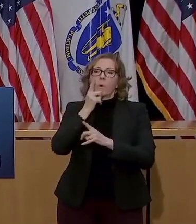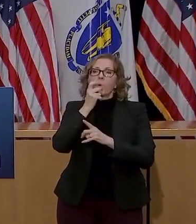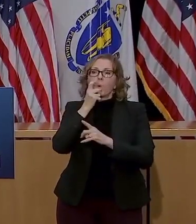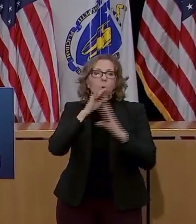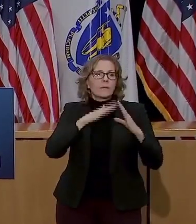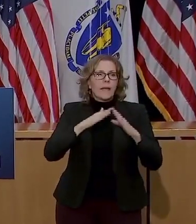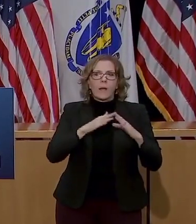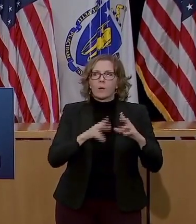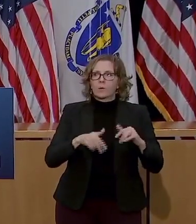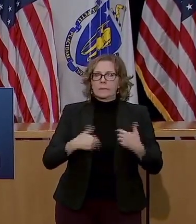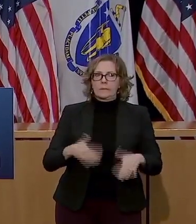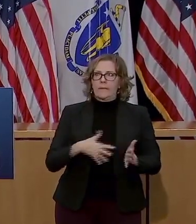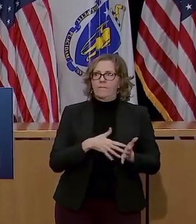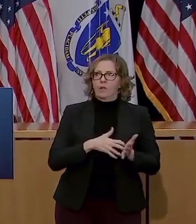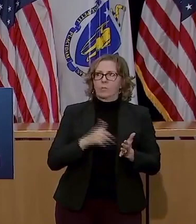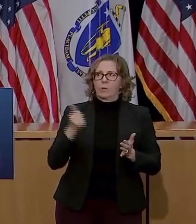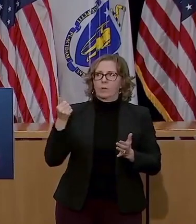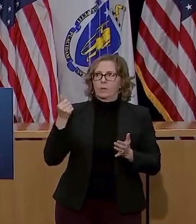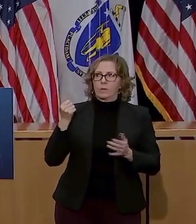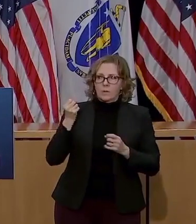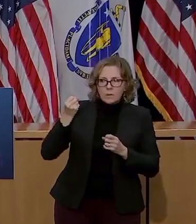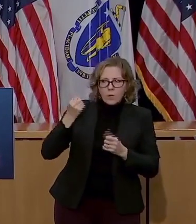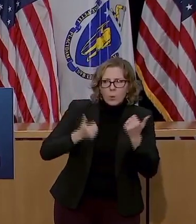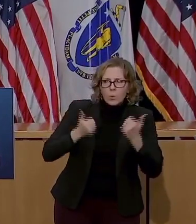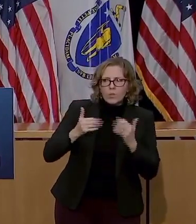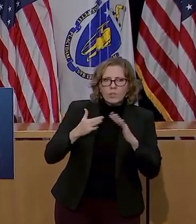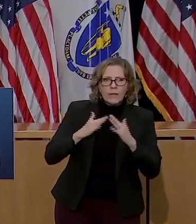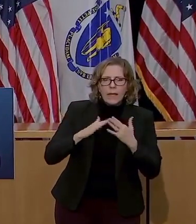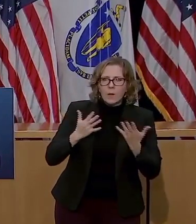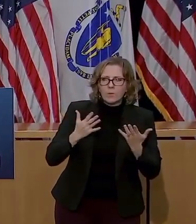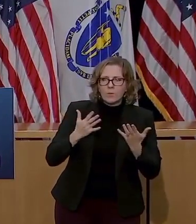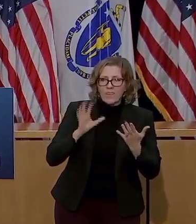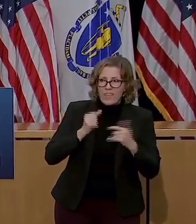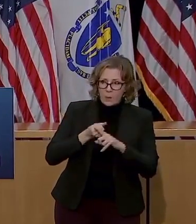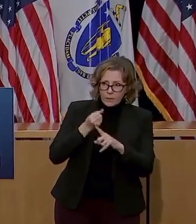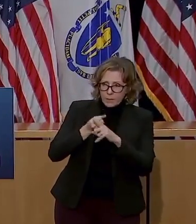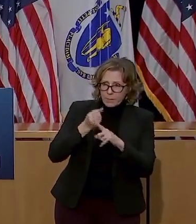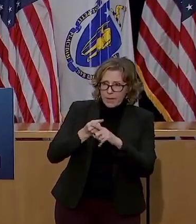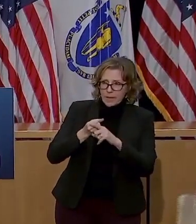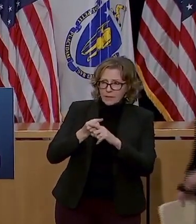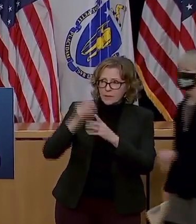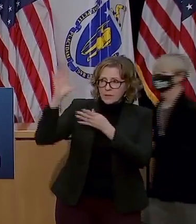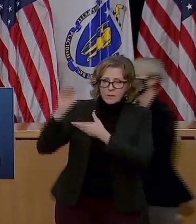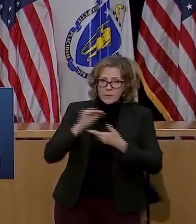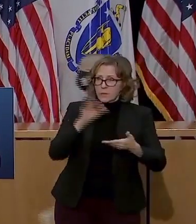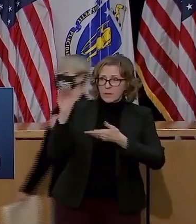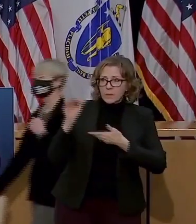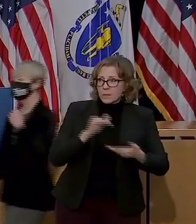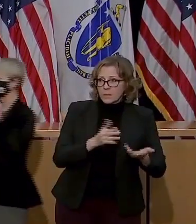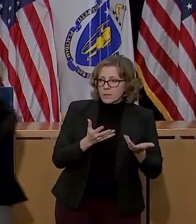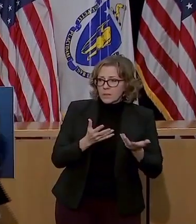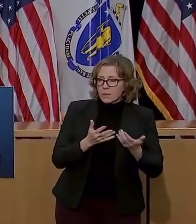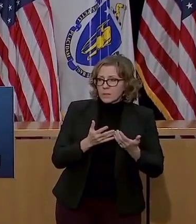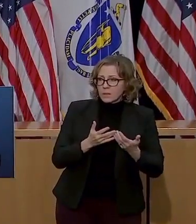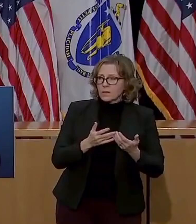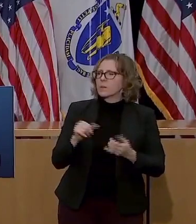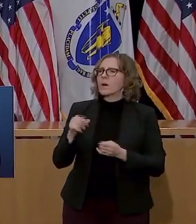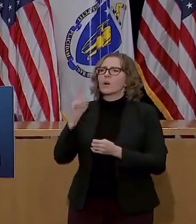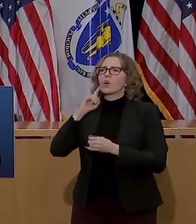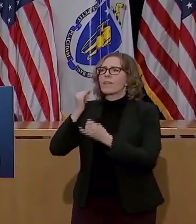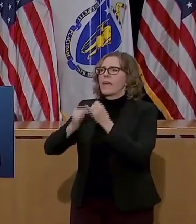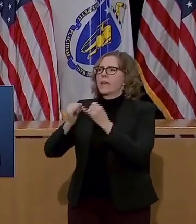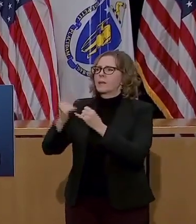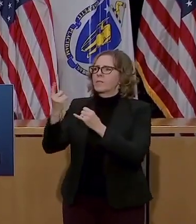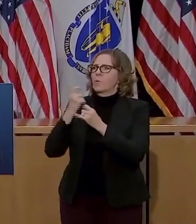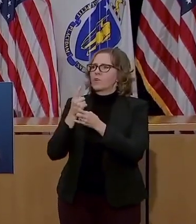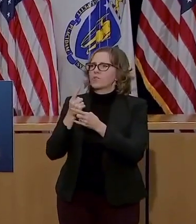this given the continuous constraints on supply? That's more of your question than my question. What was the end of it, Matt? If